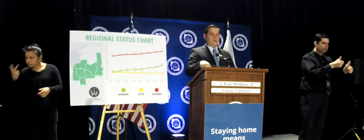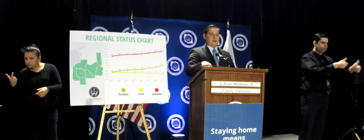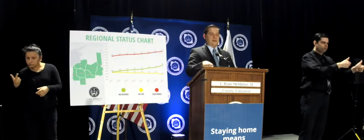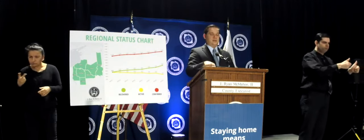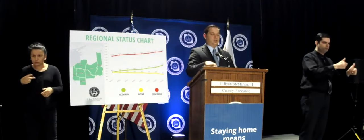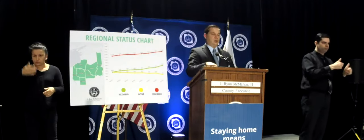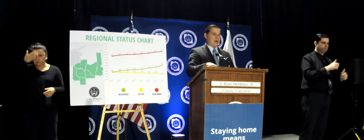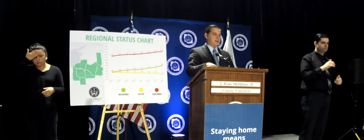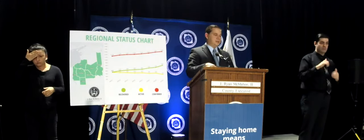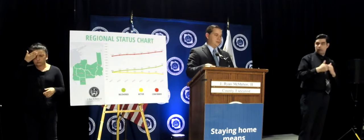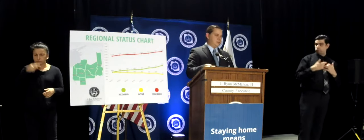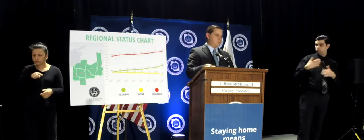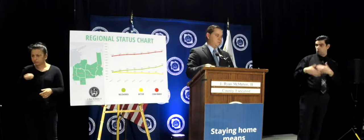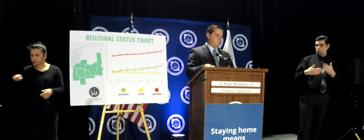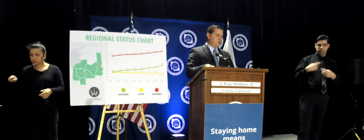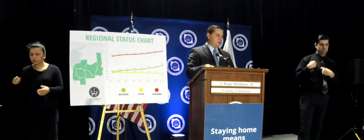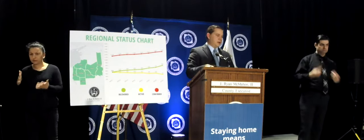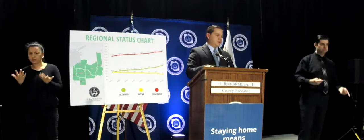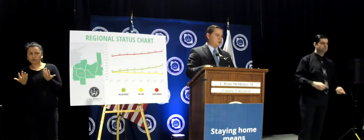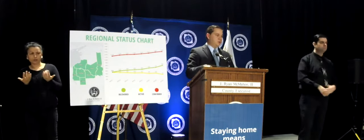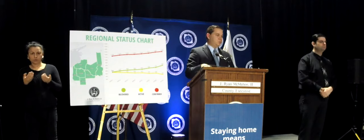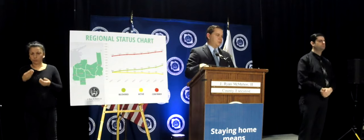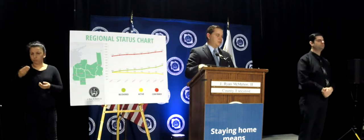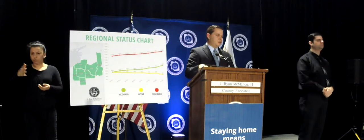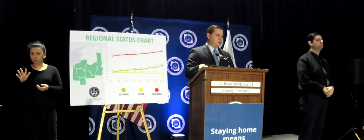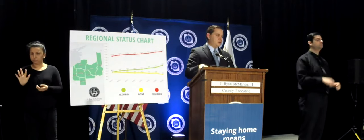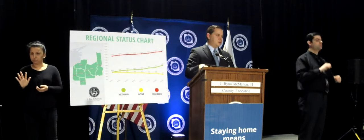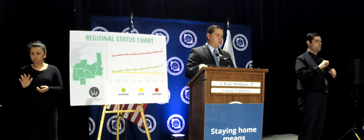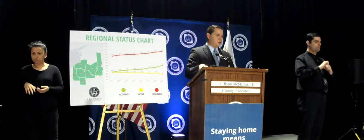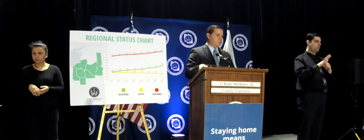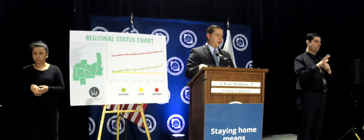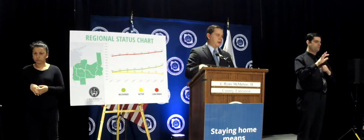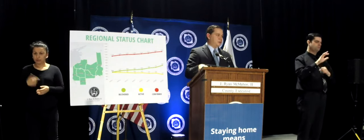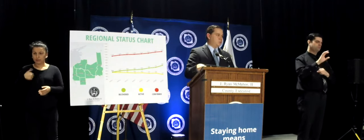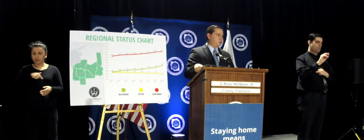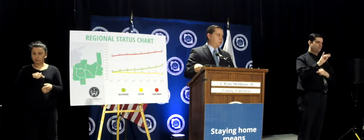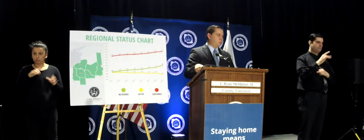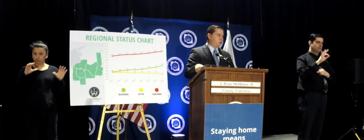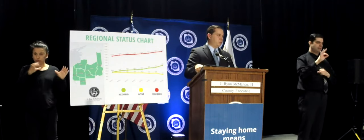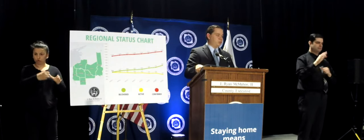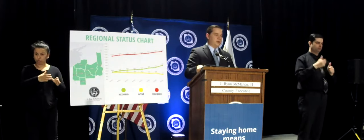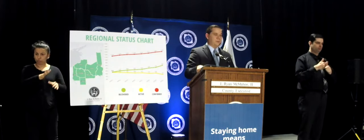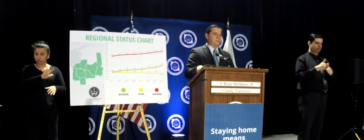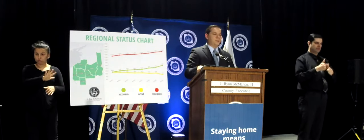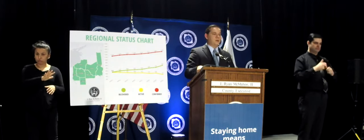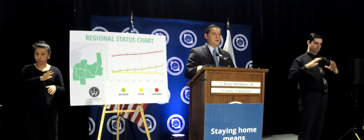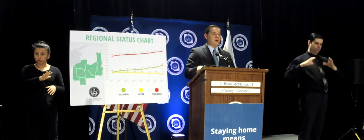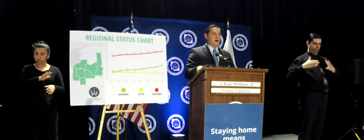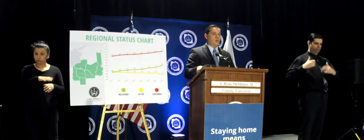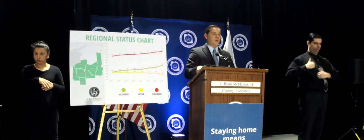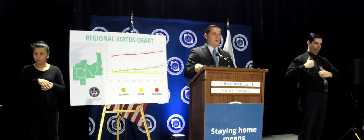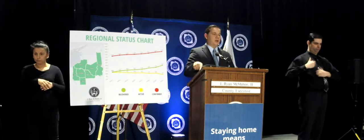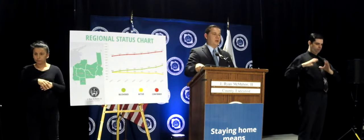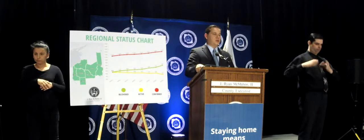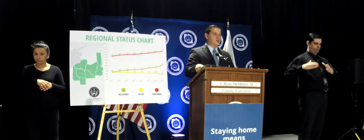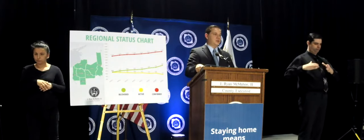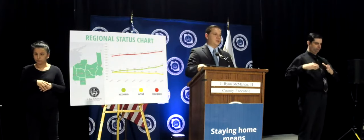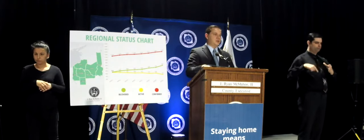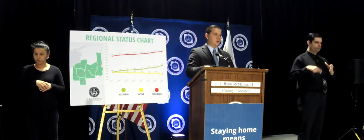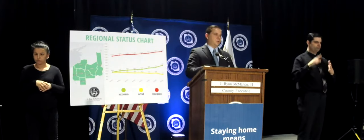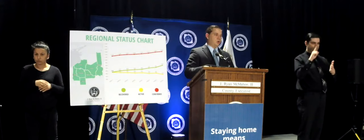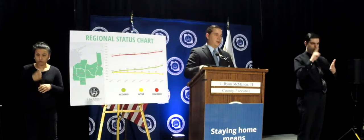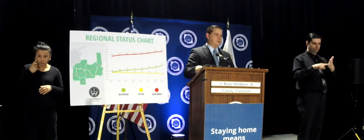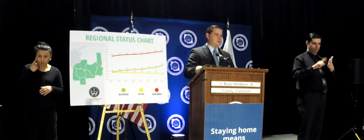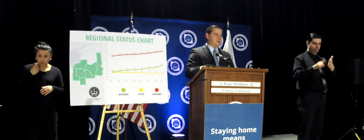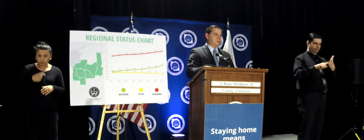our COVID-19 tracking team, Dr. Gupta has given us her plan. We will approve her plan. We're very interested